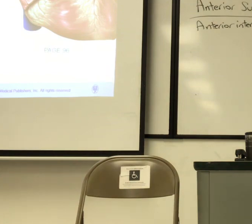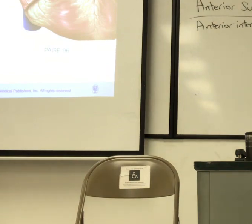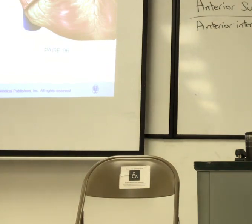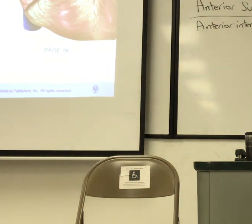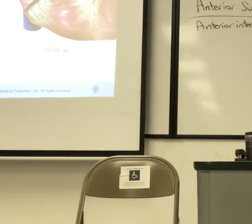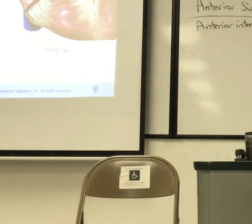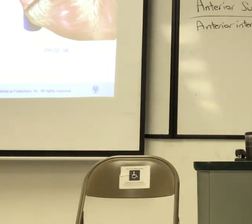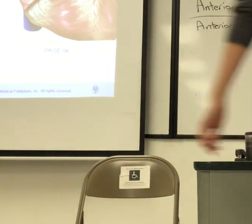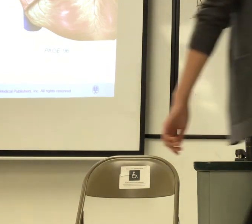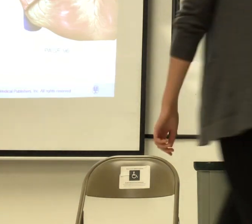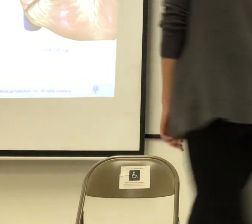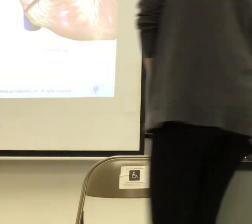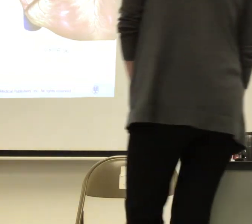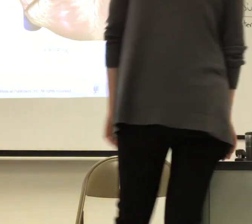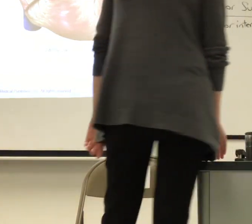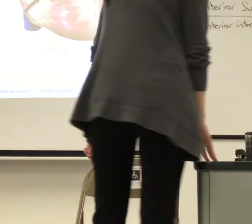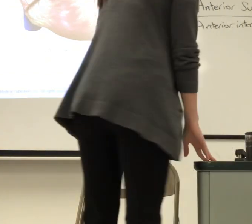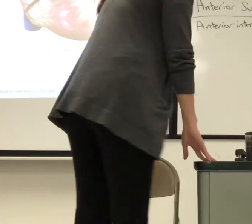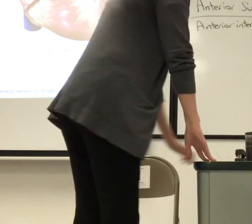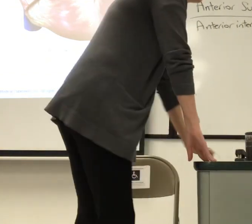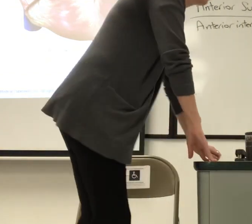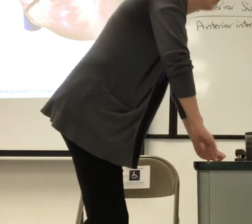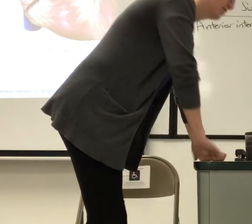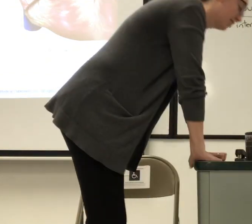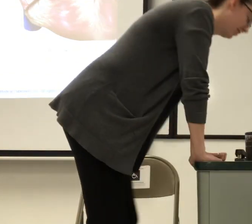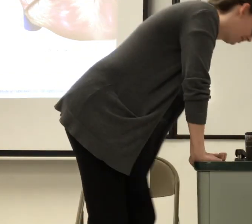I hate bridges because of that.